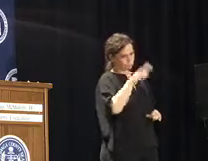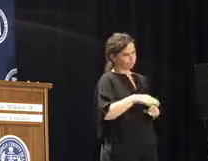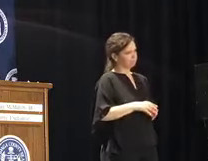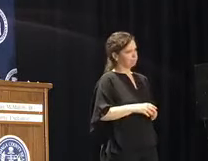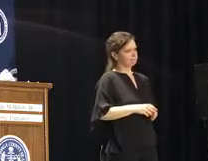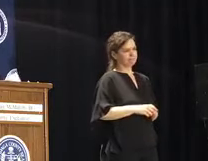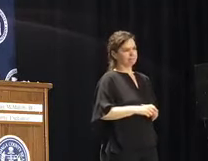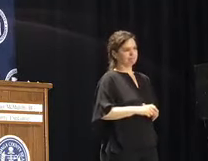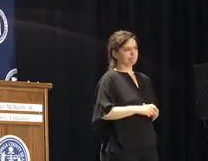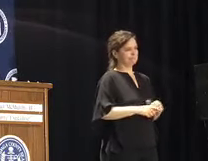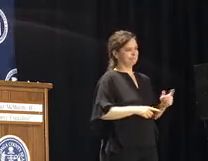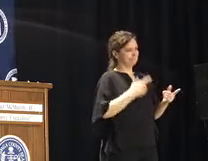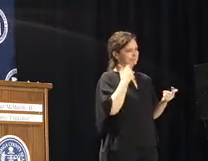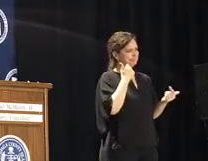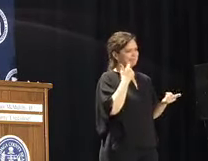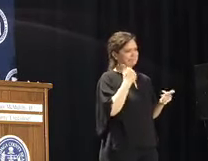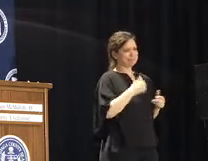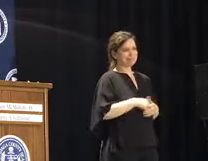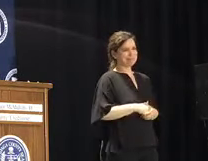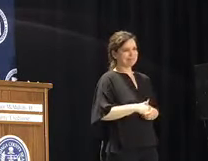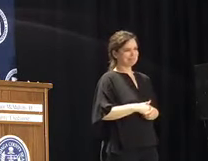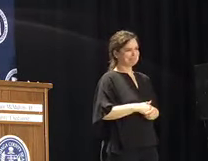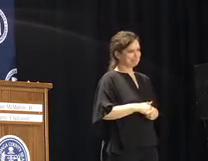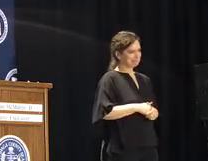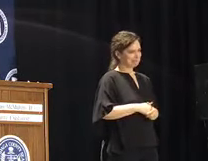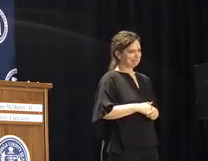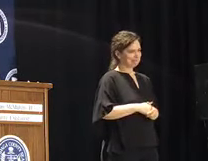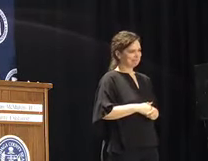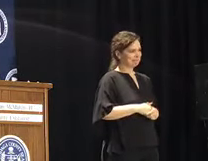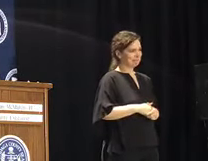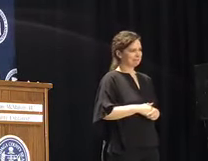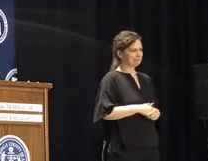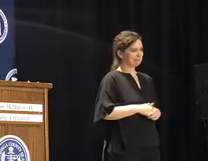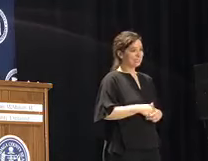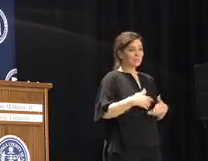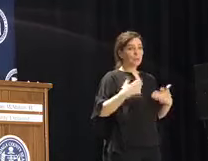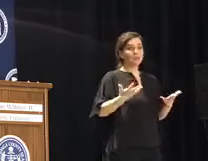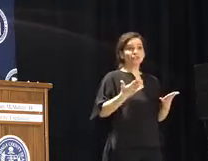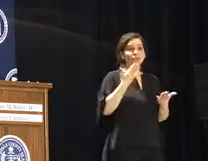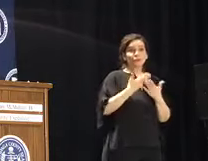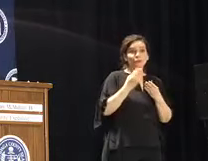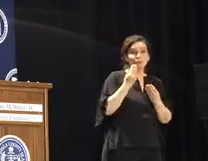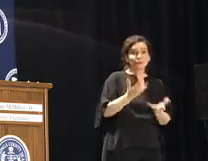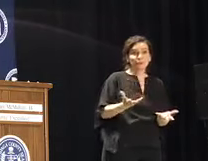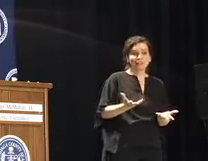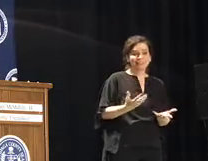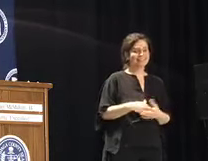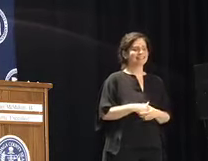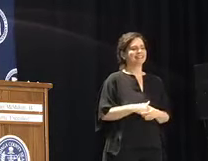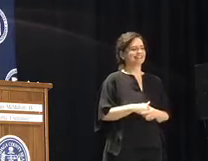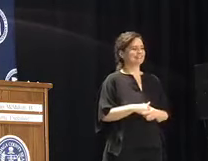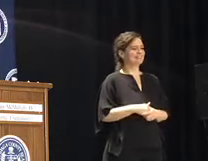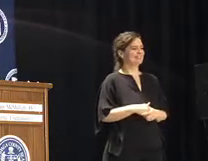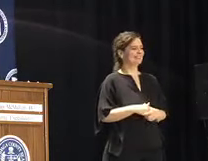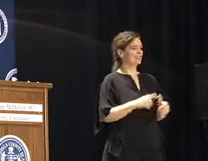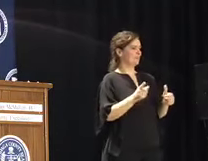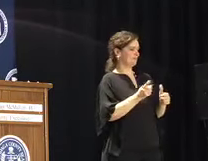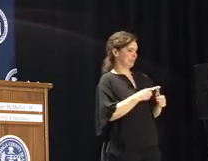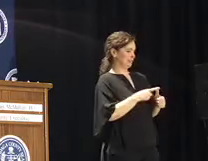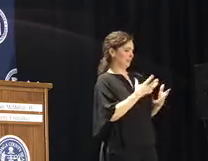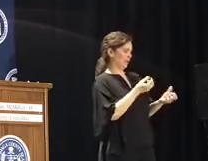Ryan, what's the good news? Look, here's the good news. Andrew, first off, I do want to say I